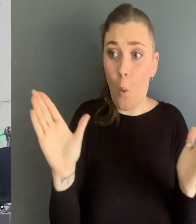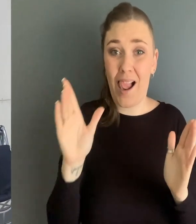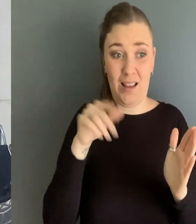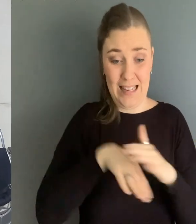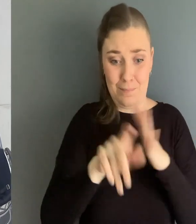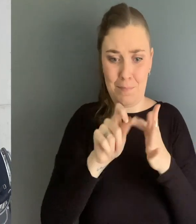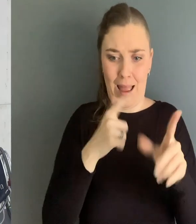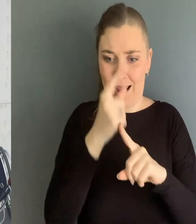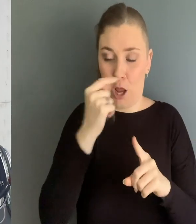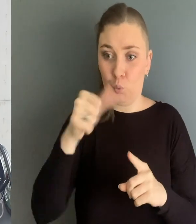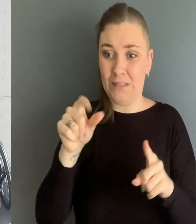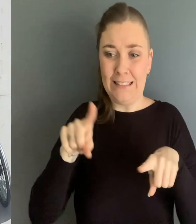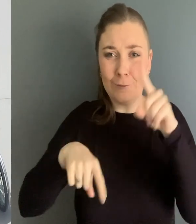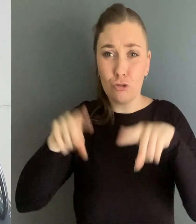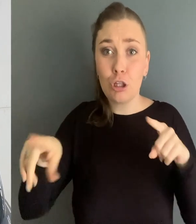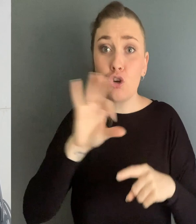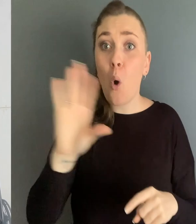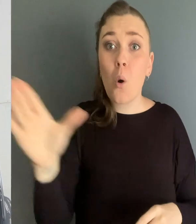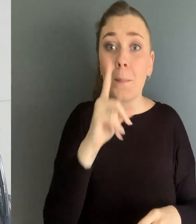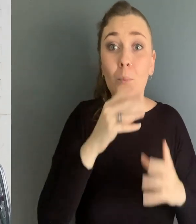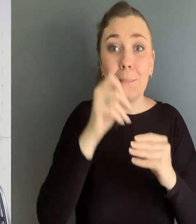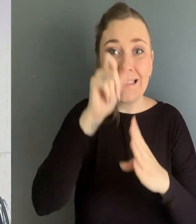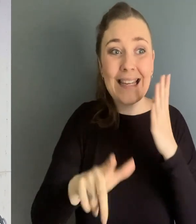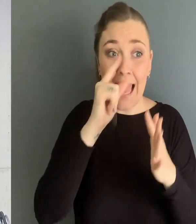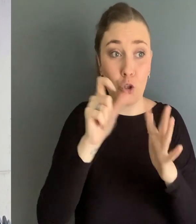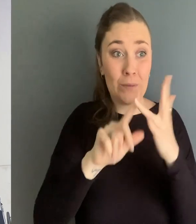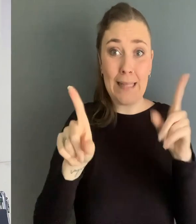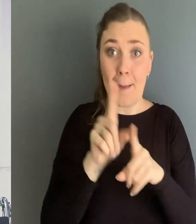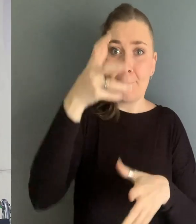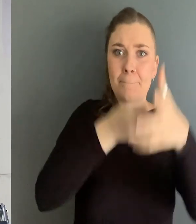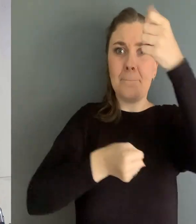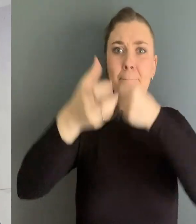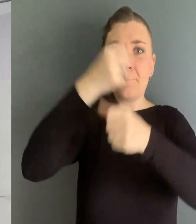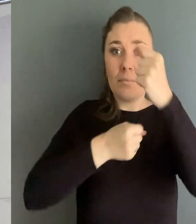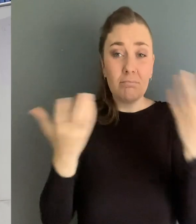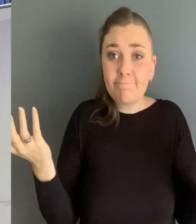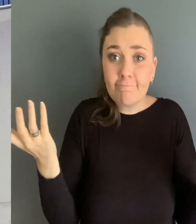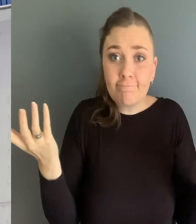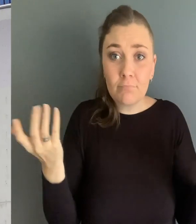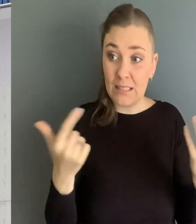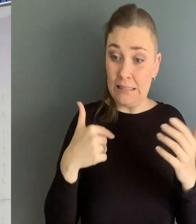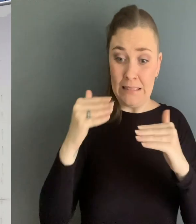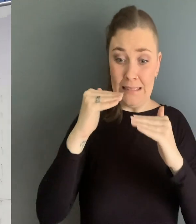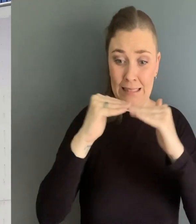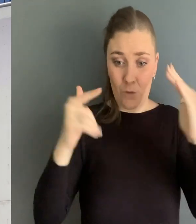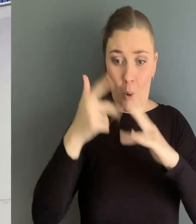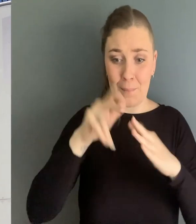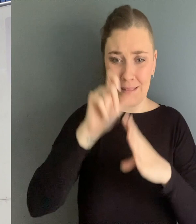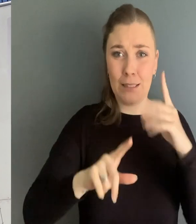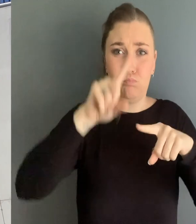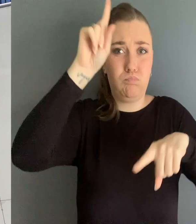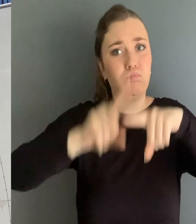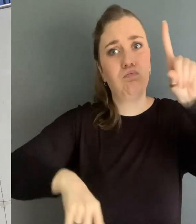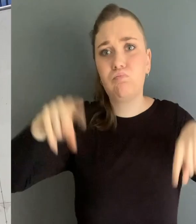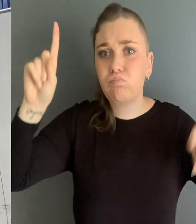not every person with a disability will be able to climb ramps like i can as level of disability varies from person to person